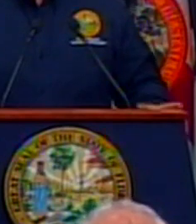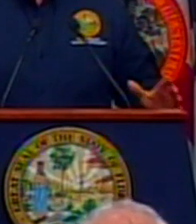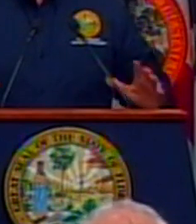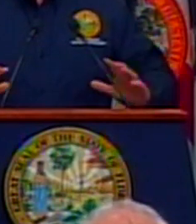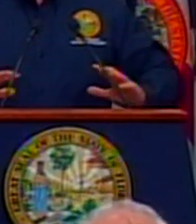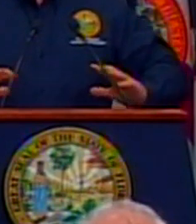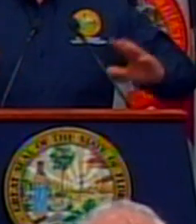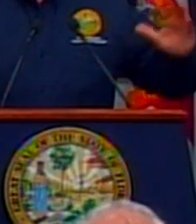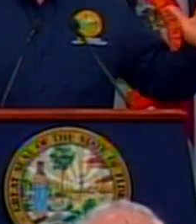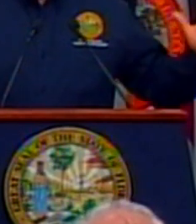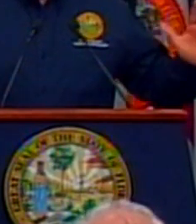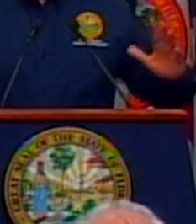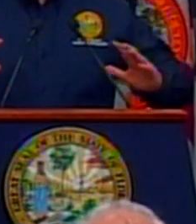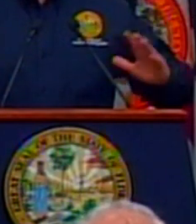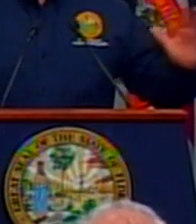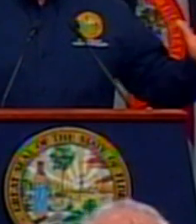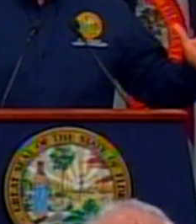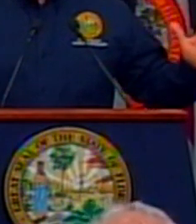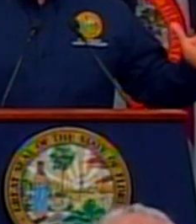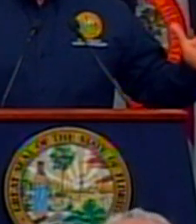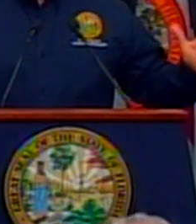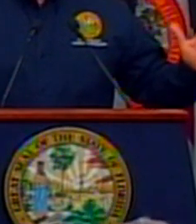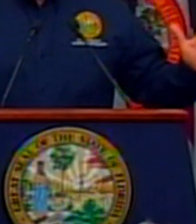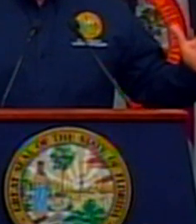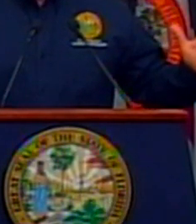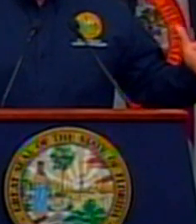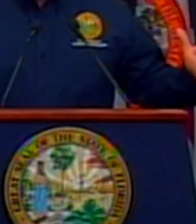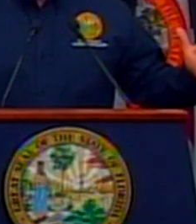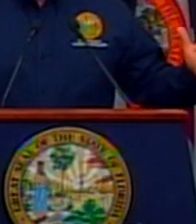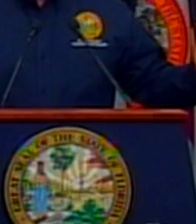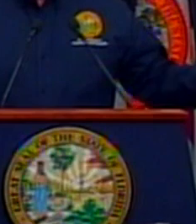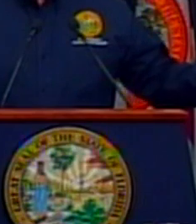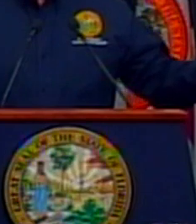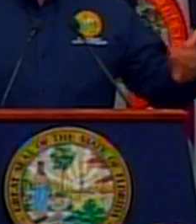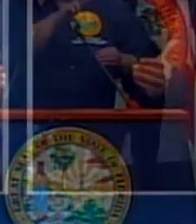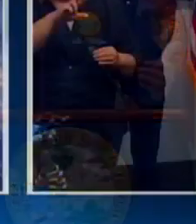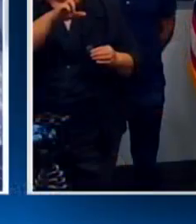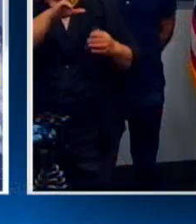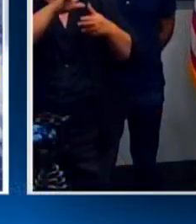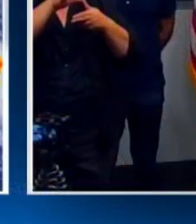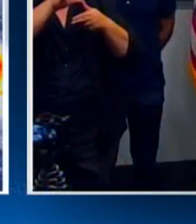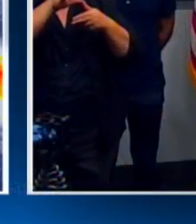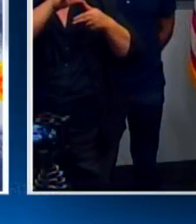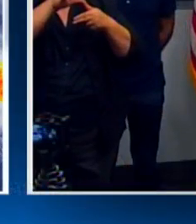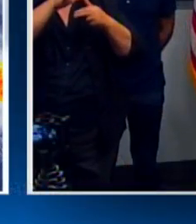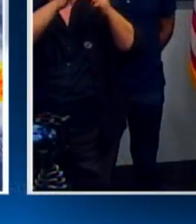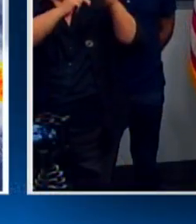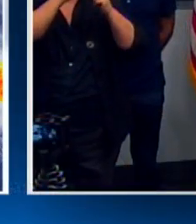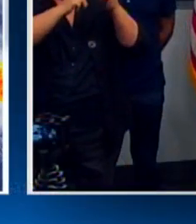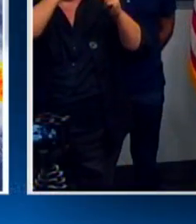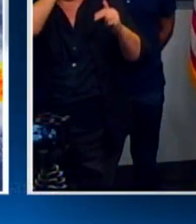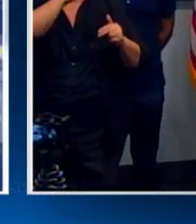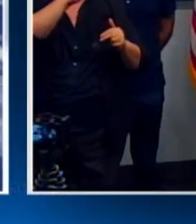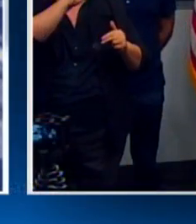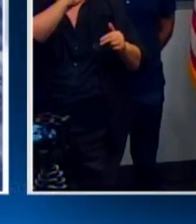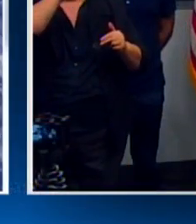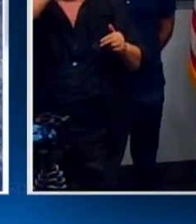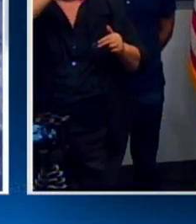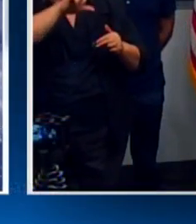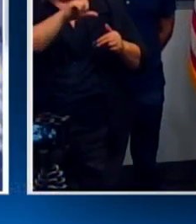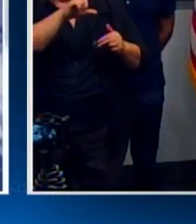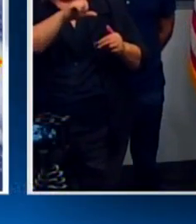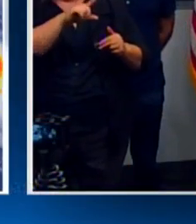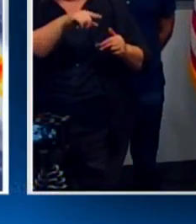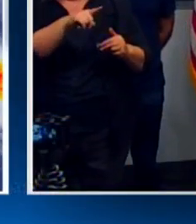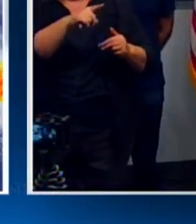the super storm facility for FPNL, get a sense of the assets that they're bringing to bear to help